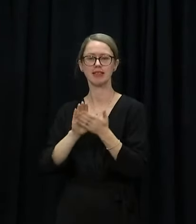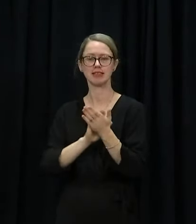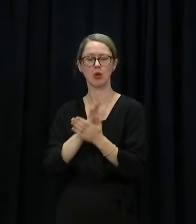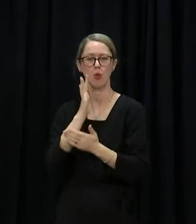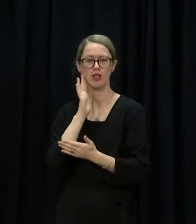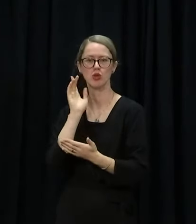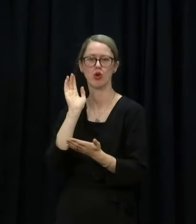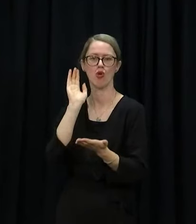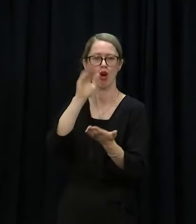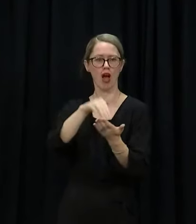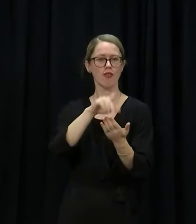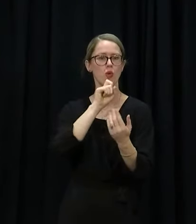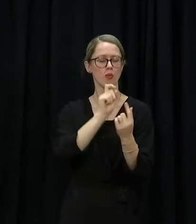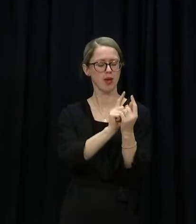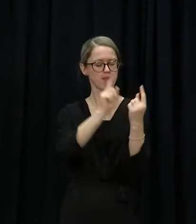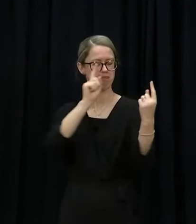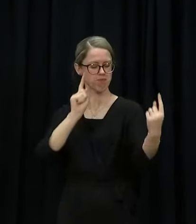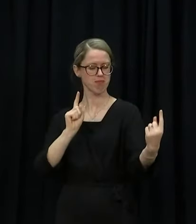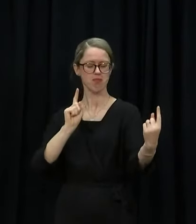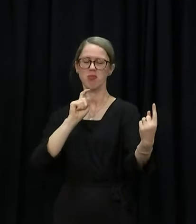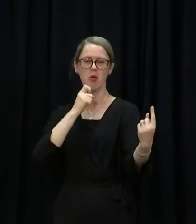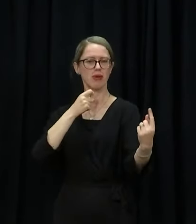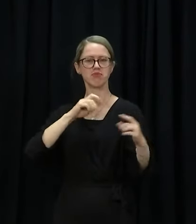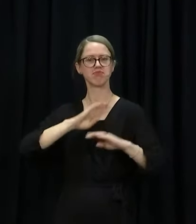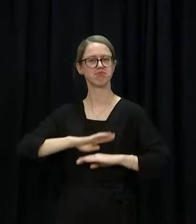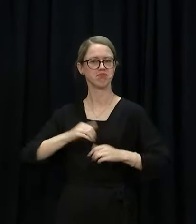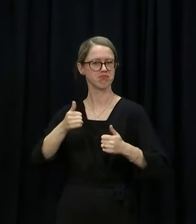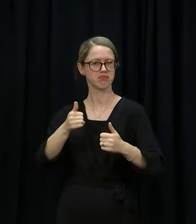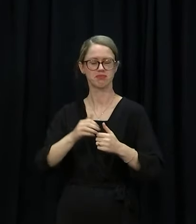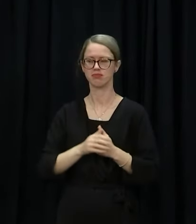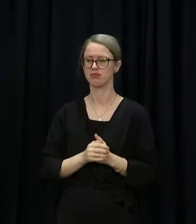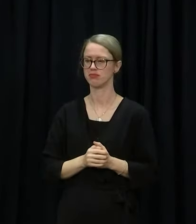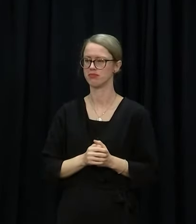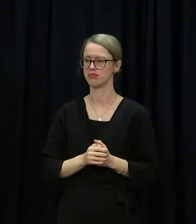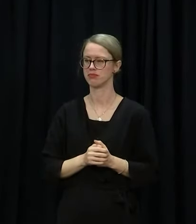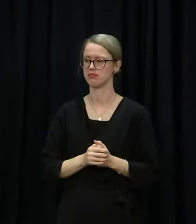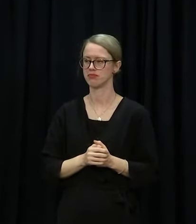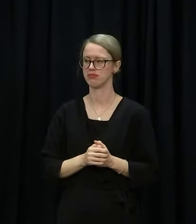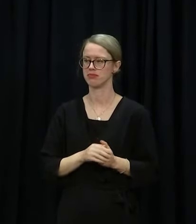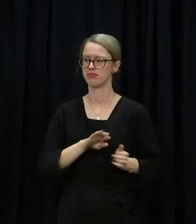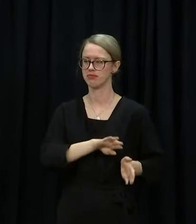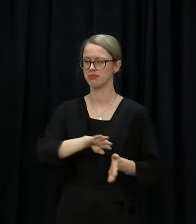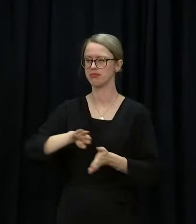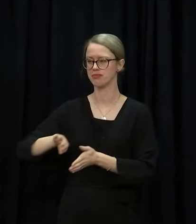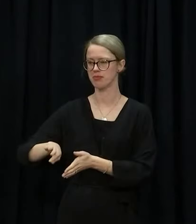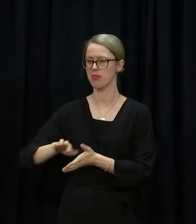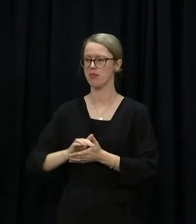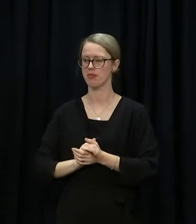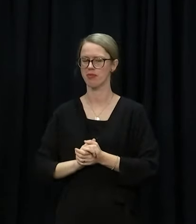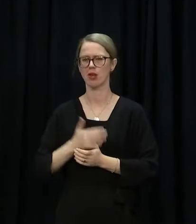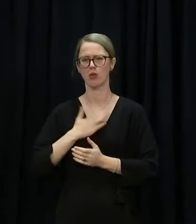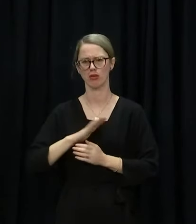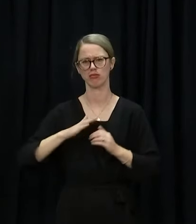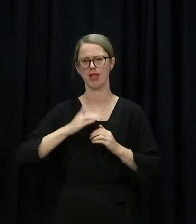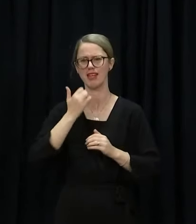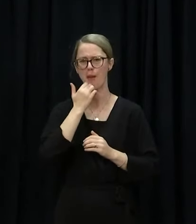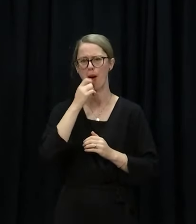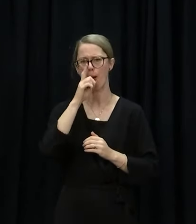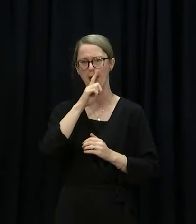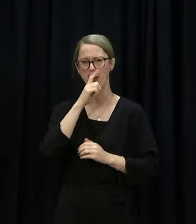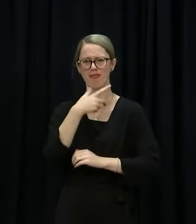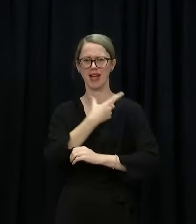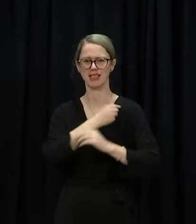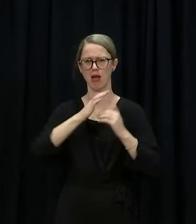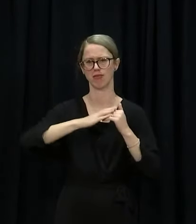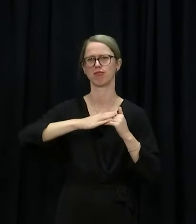when you attend your vaccination appointment. As you know, it's imperative that we get as many people as possible vaccinated. When we make a decision on who